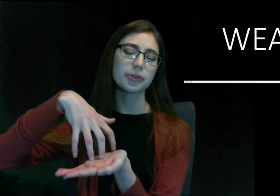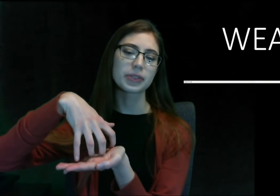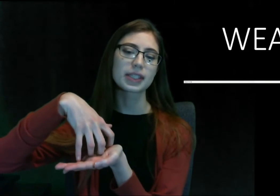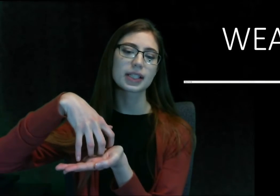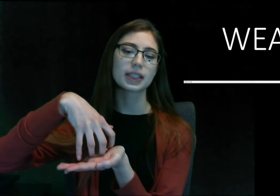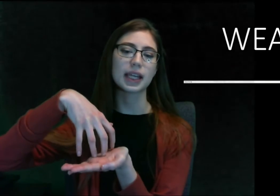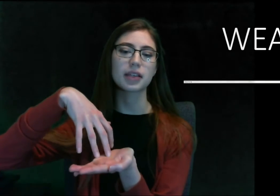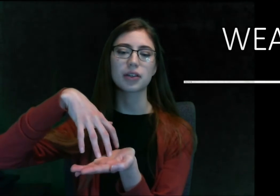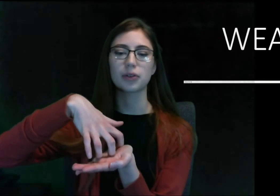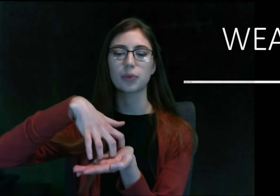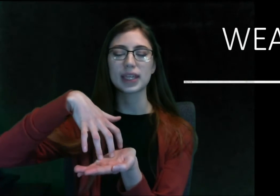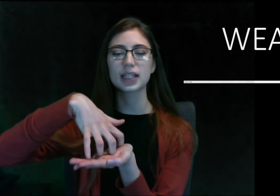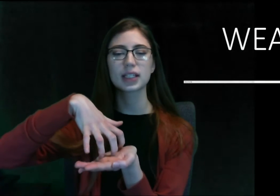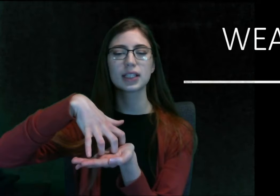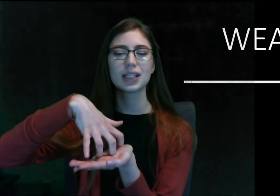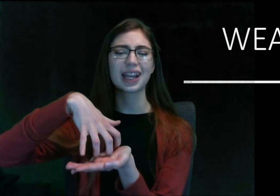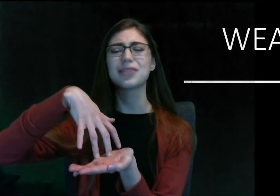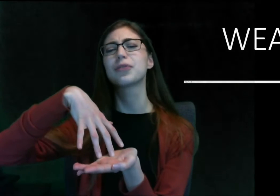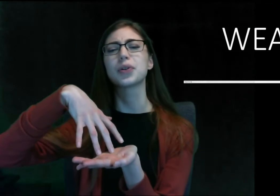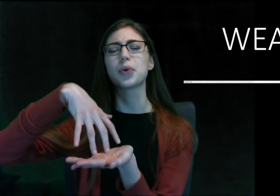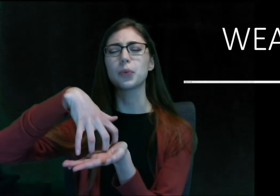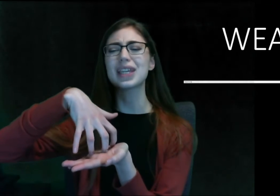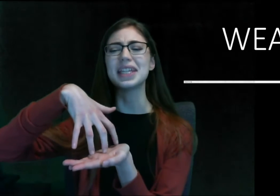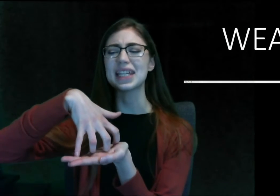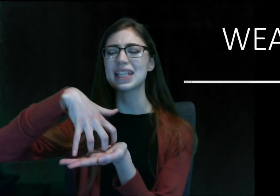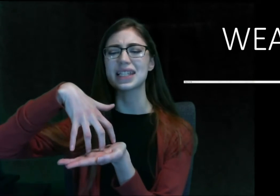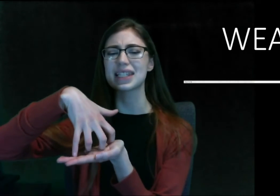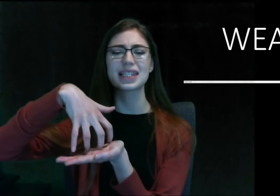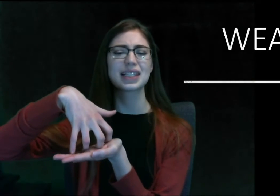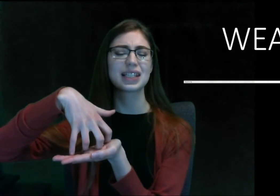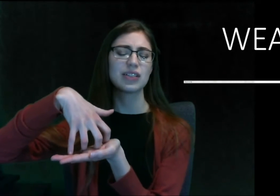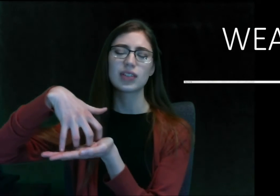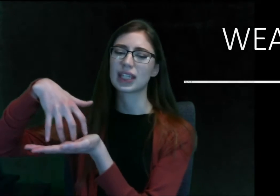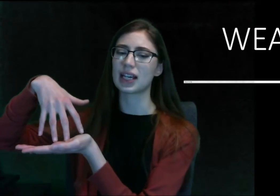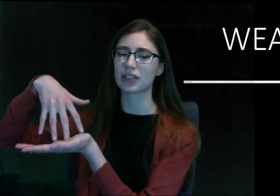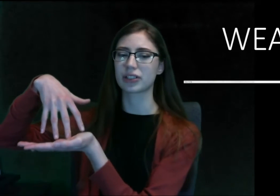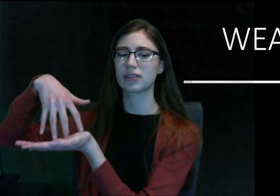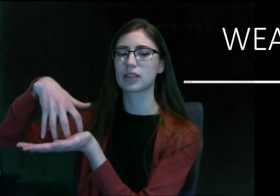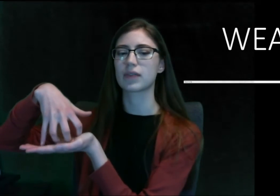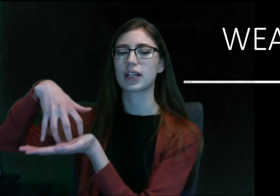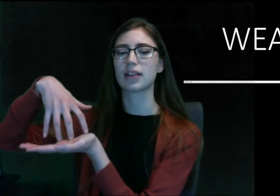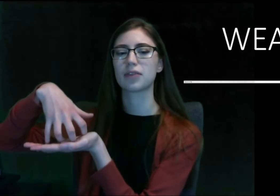knuckles like you're weak. Kind of a weak knees feeling action. So it's very